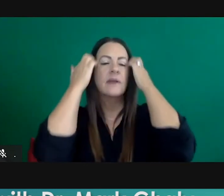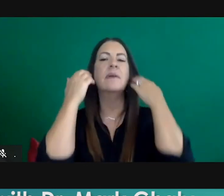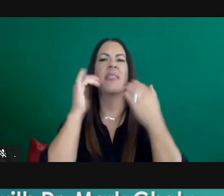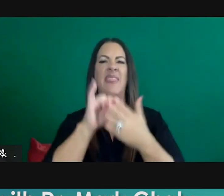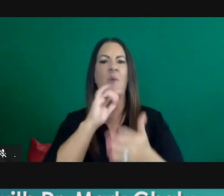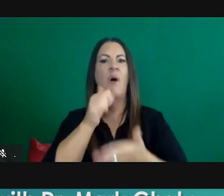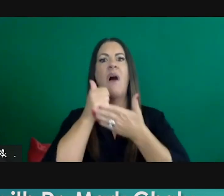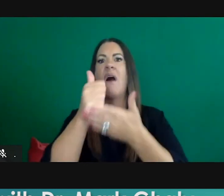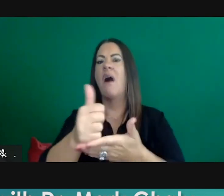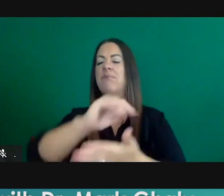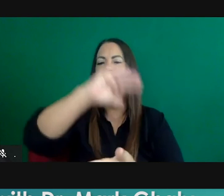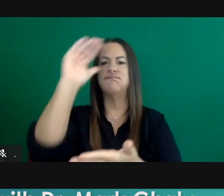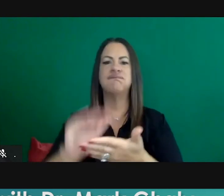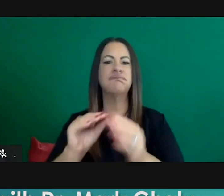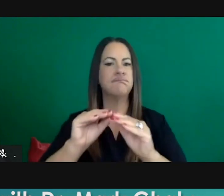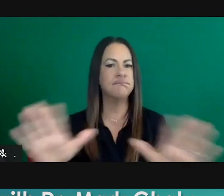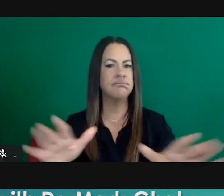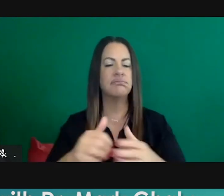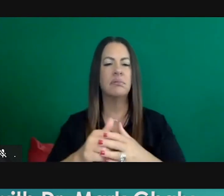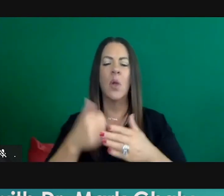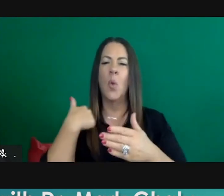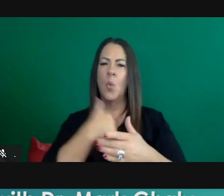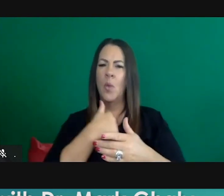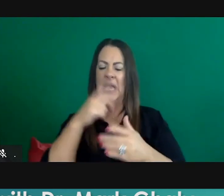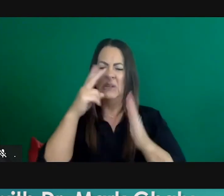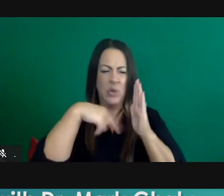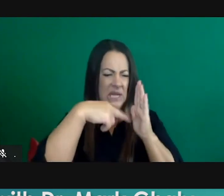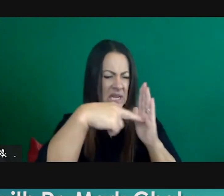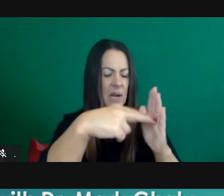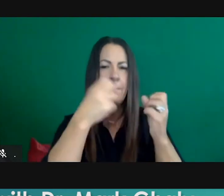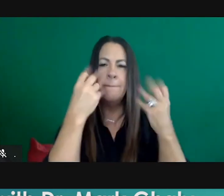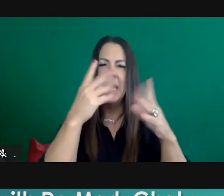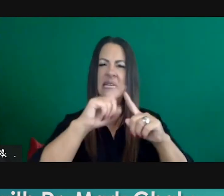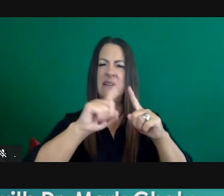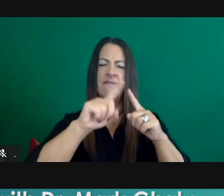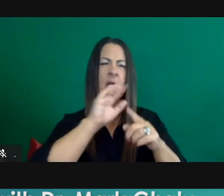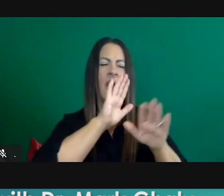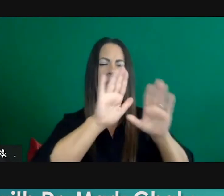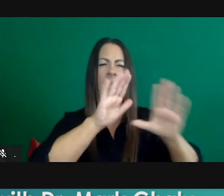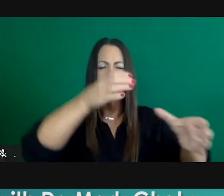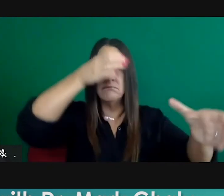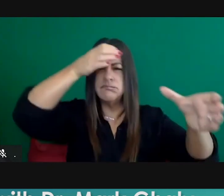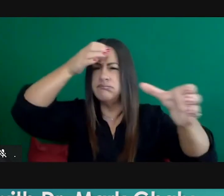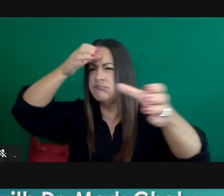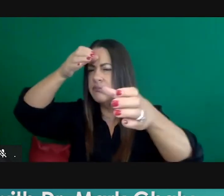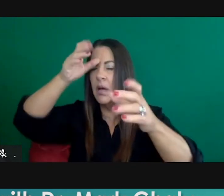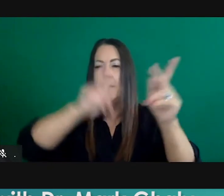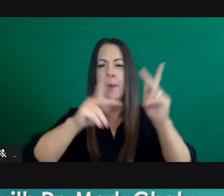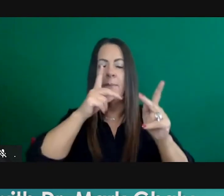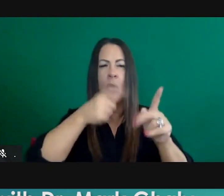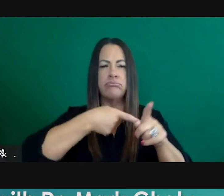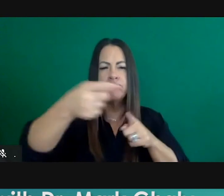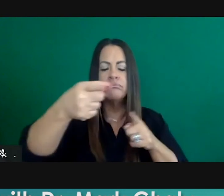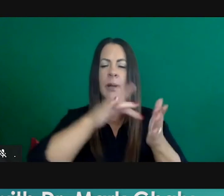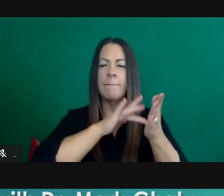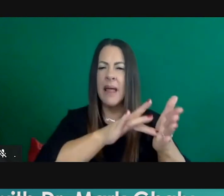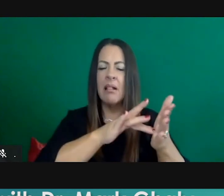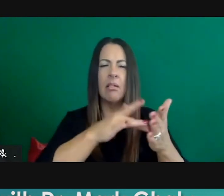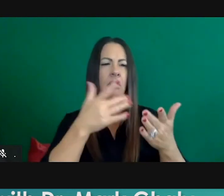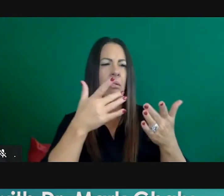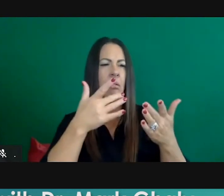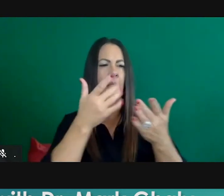see it more and more. The medical literature comes out every week with another important review of these not